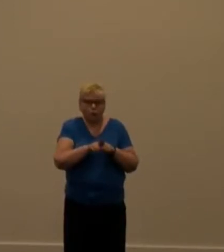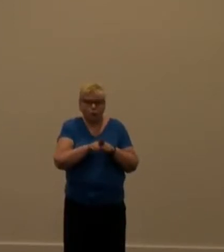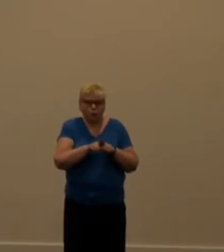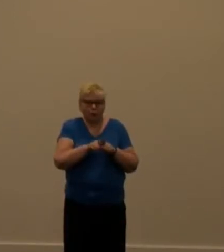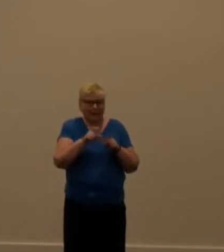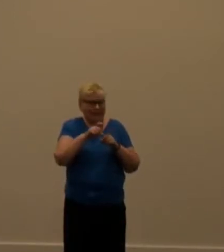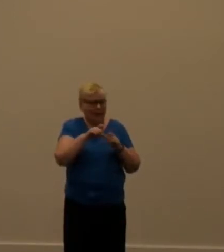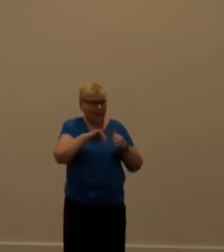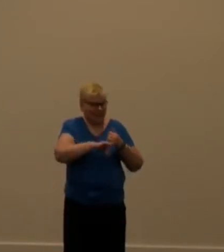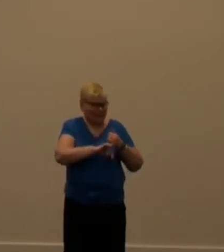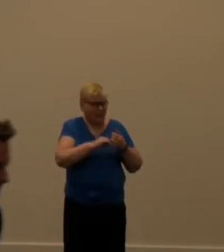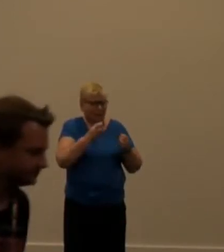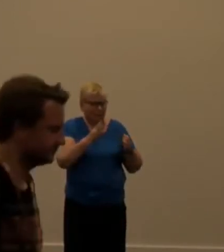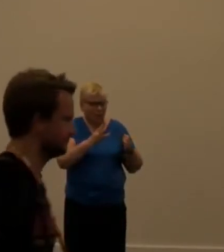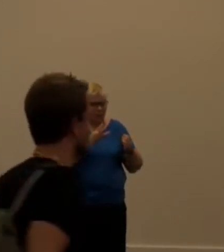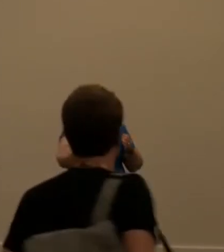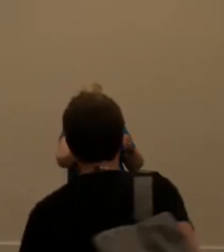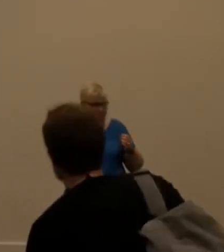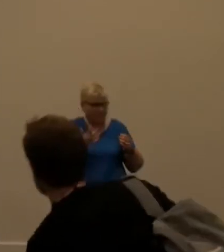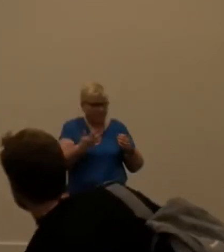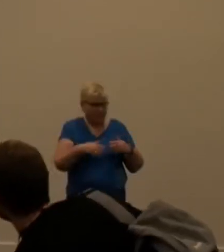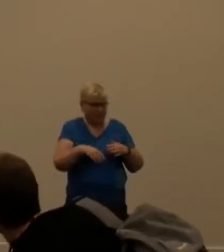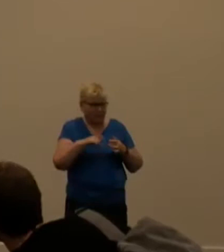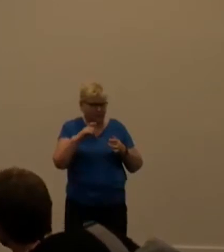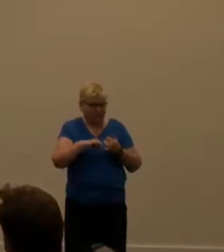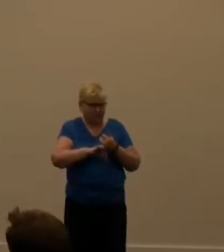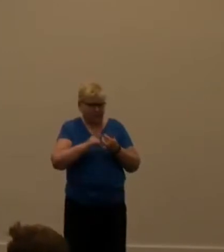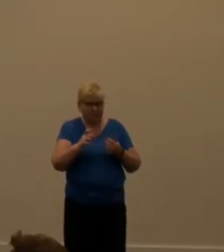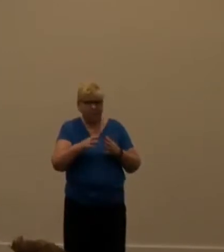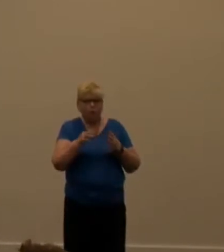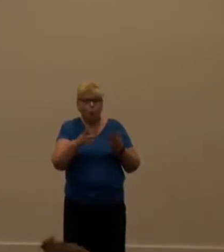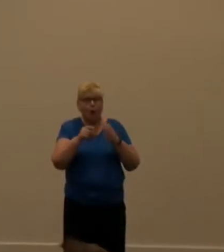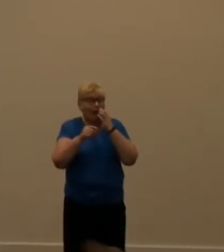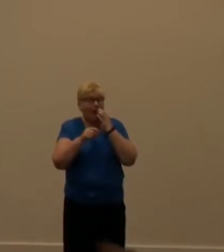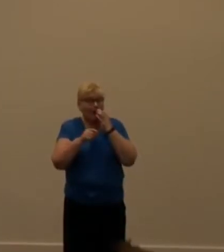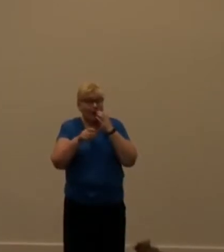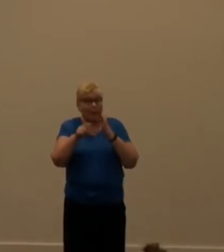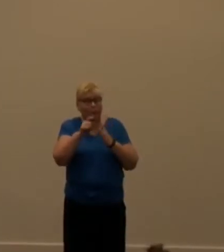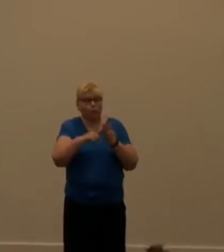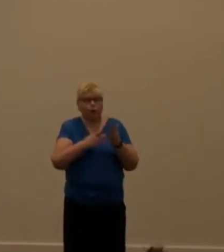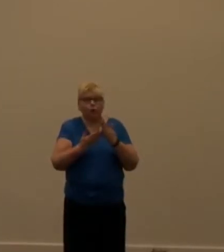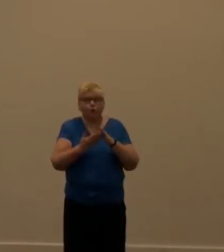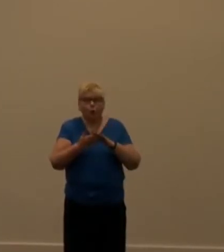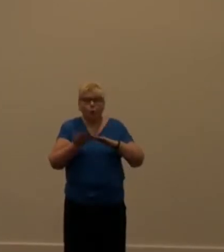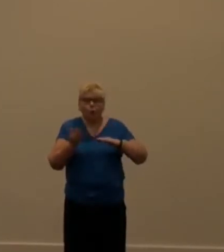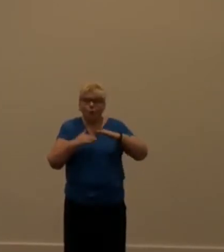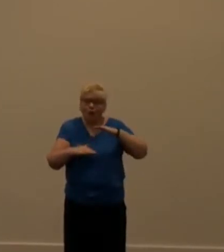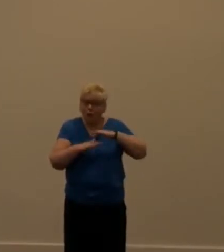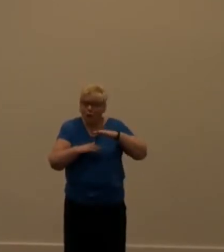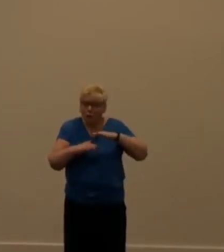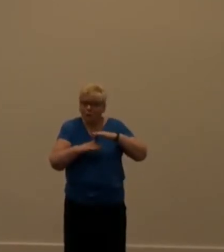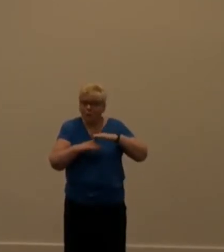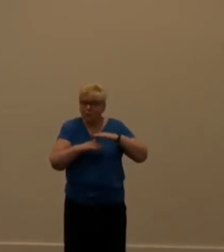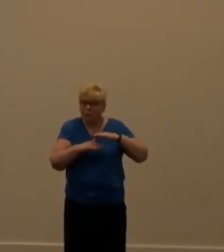365 CE. Those are the main areas I work with. So the project about going to a cloud kind of runs into